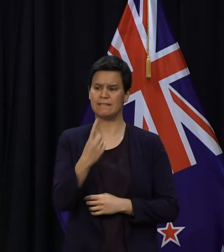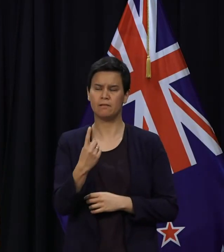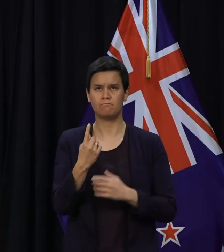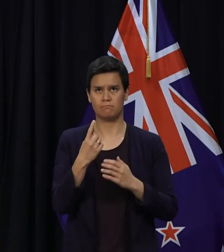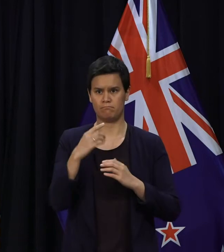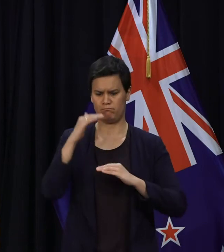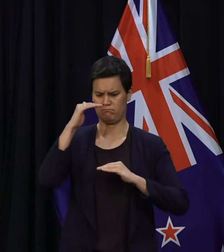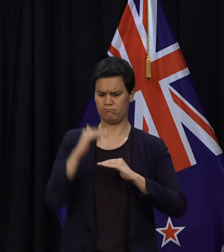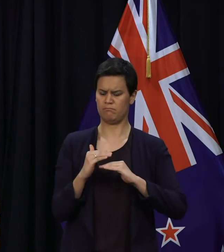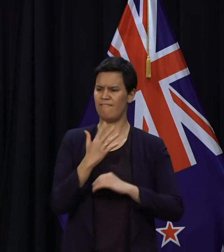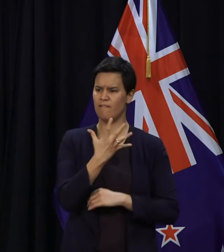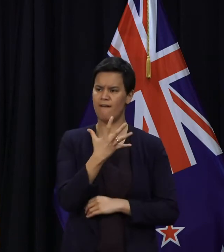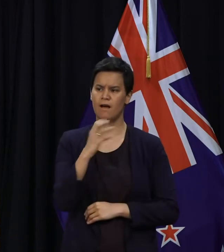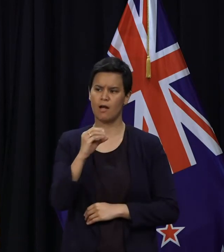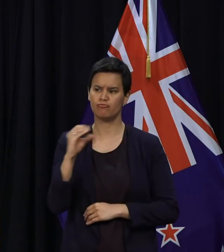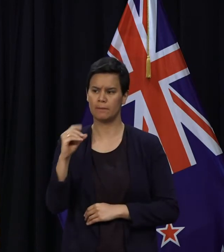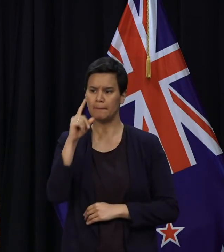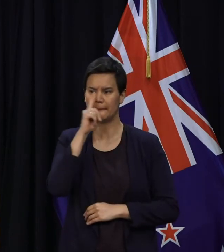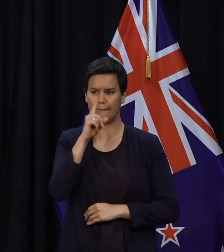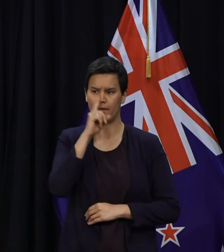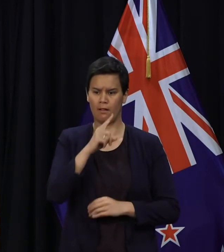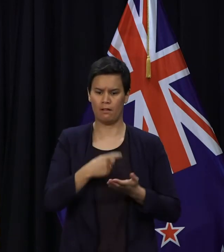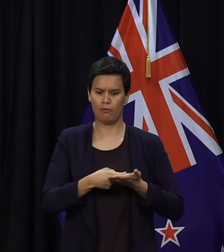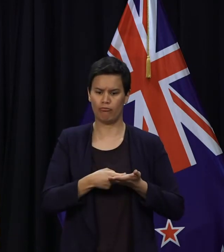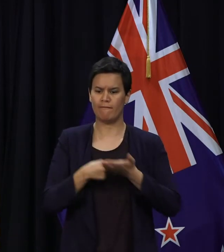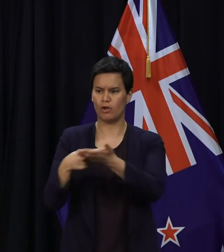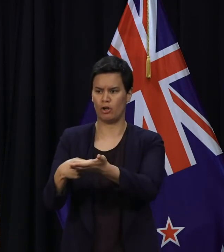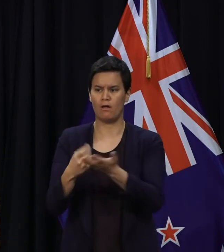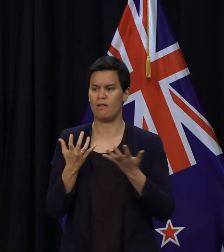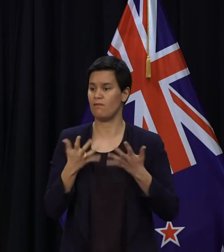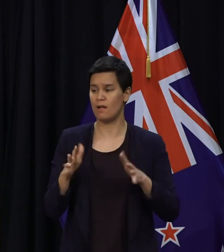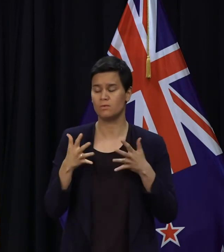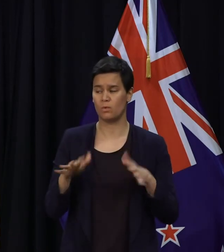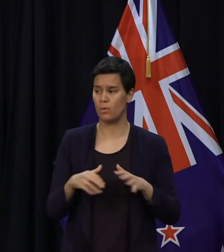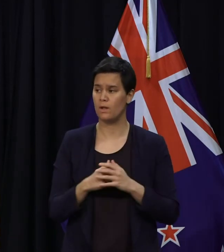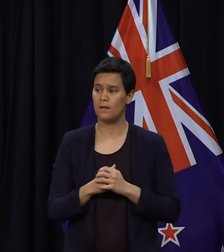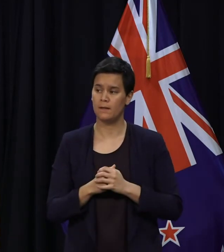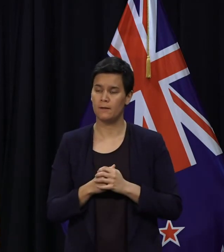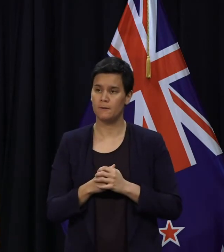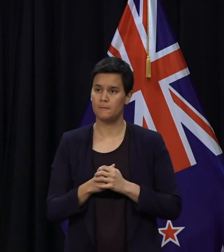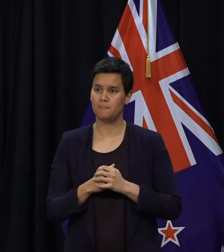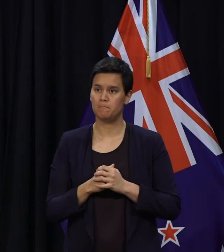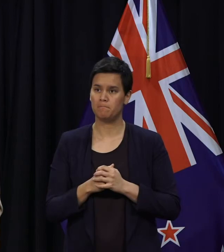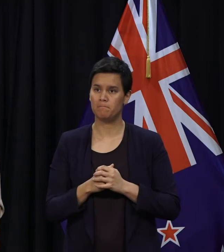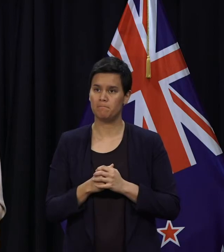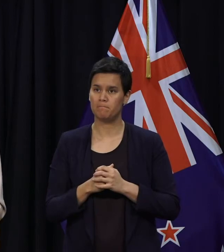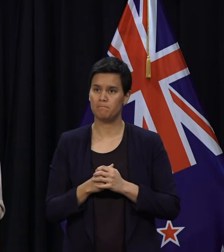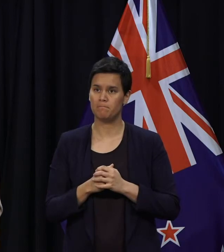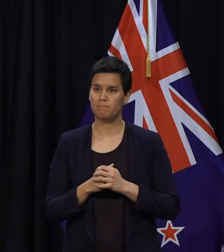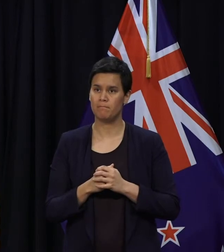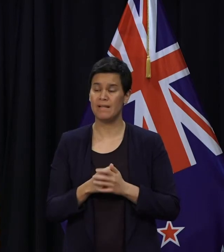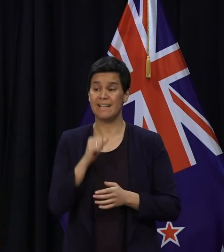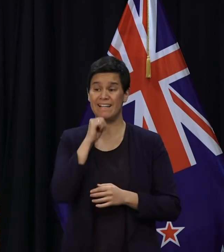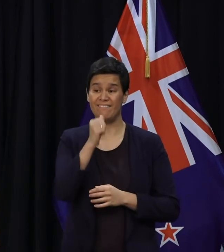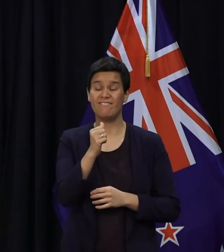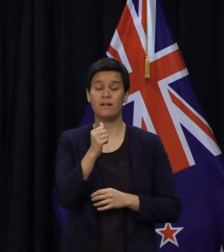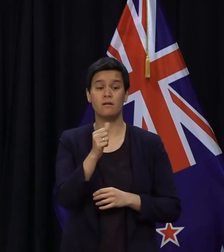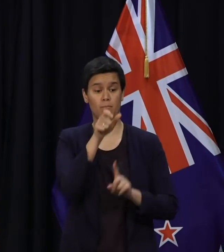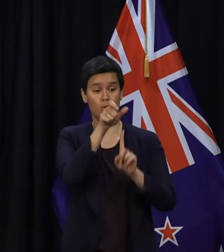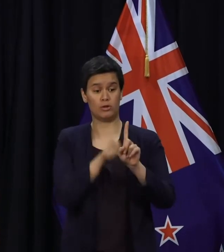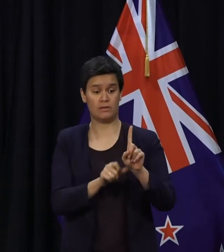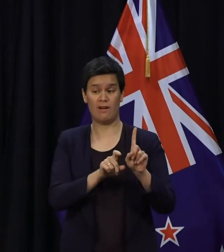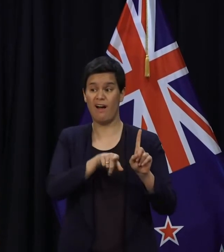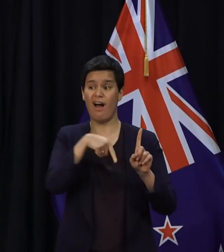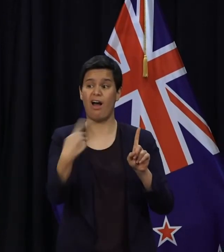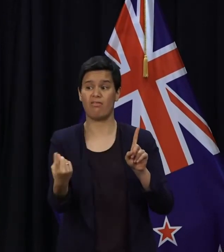certainly it's been shared with me, but the most likely outcome we're seeing is that when there are other offences,